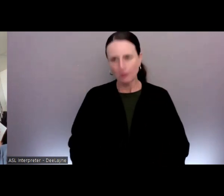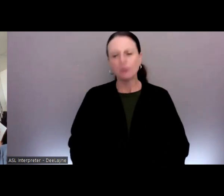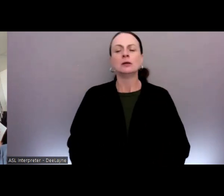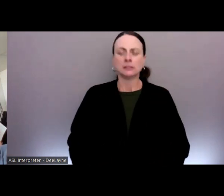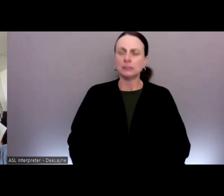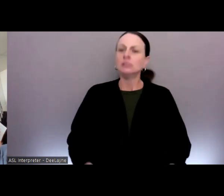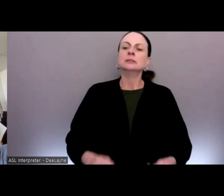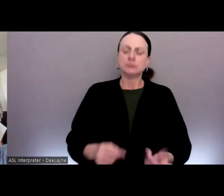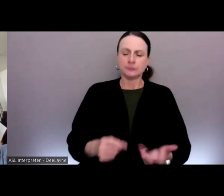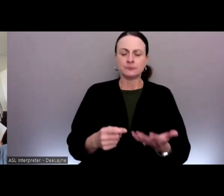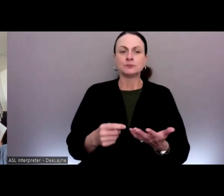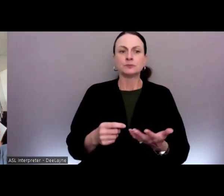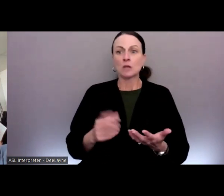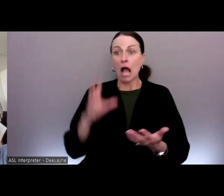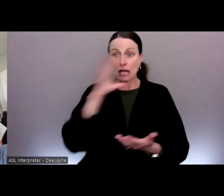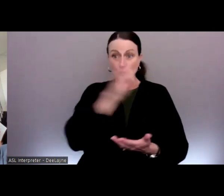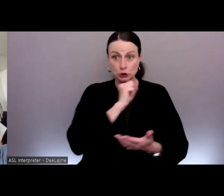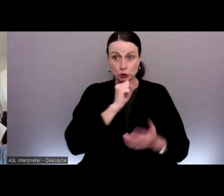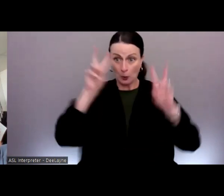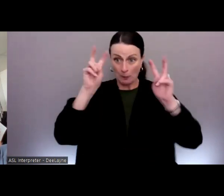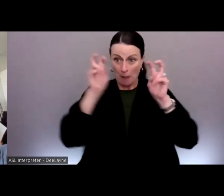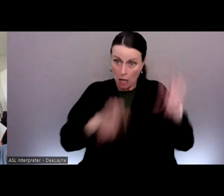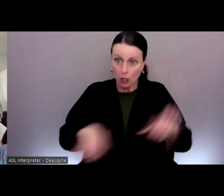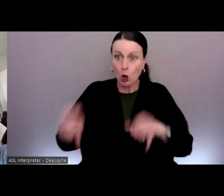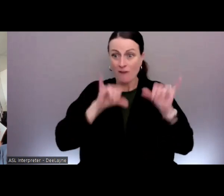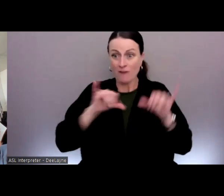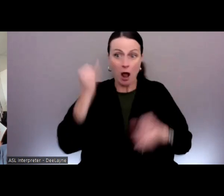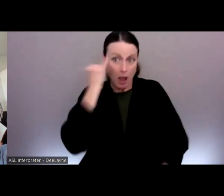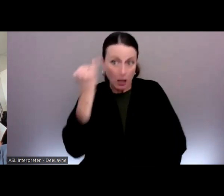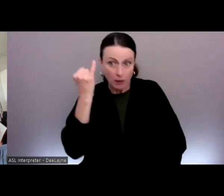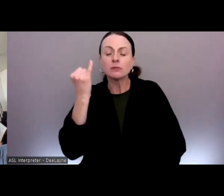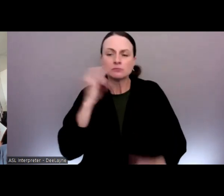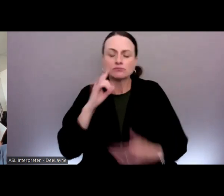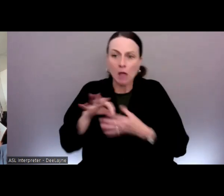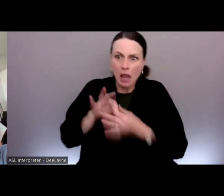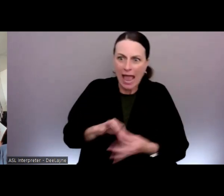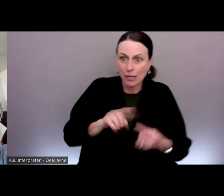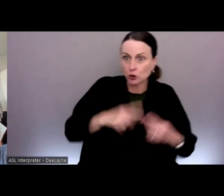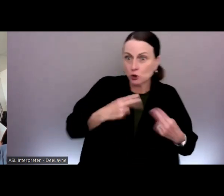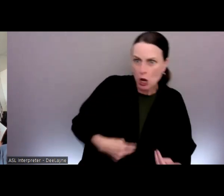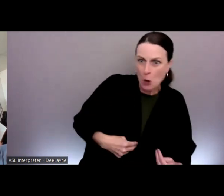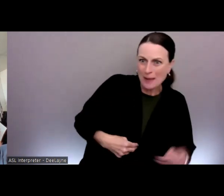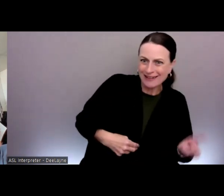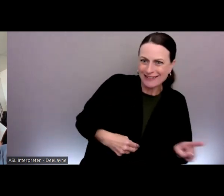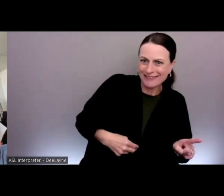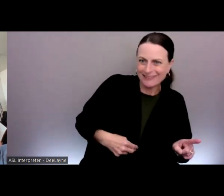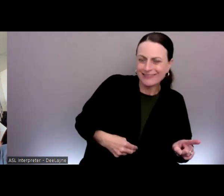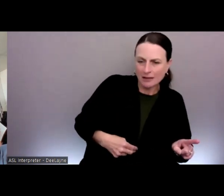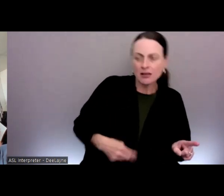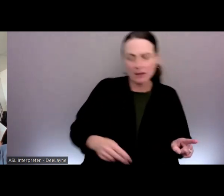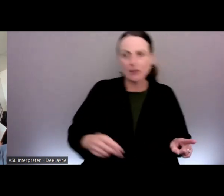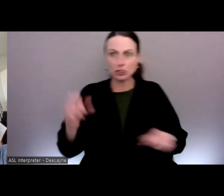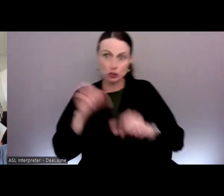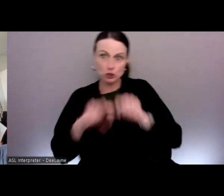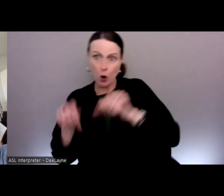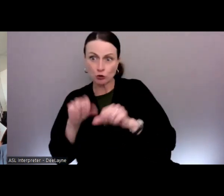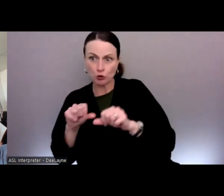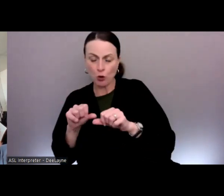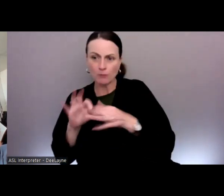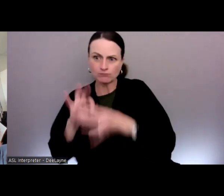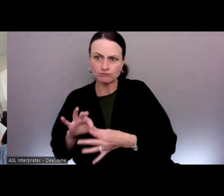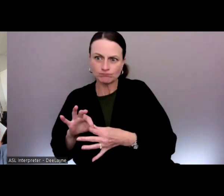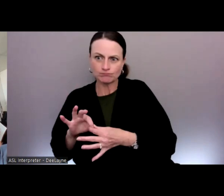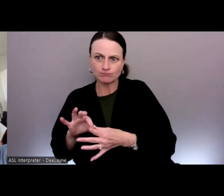the assumed universal notion of the human has anchored the humanities, while the notion of the social has anchored the